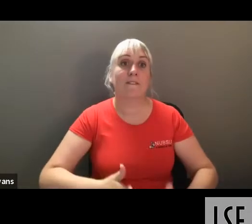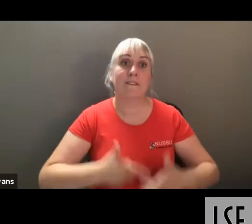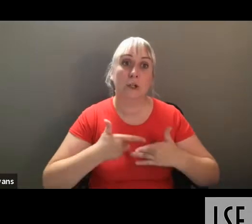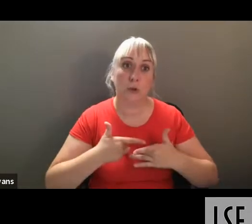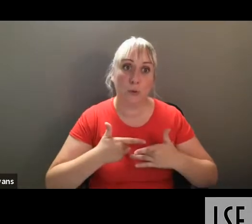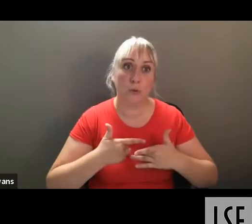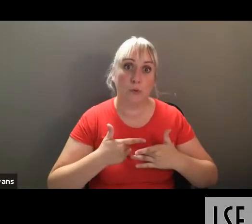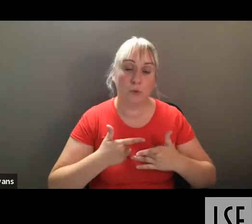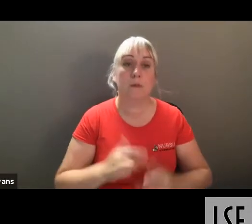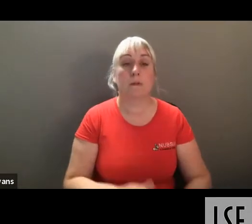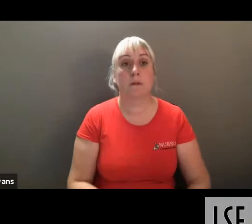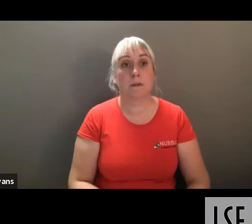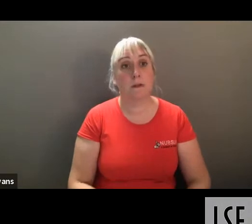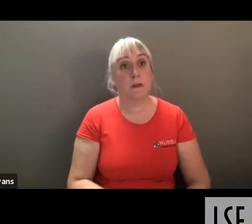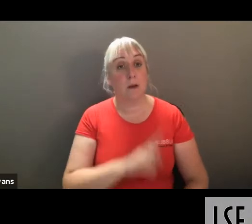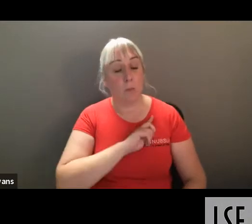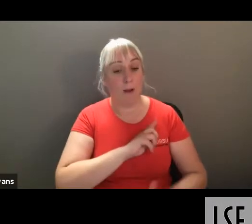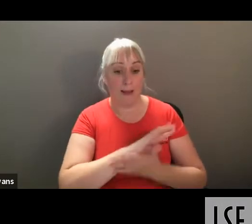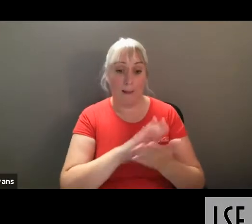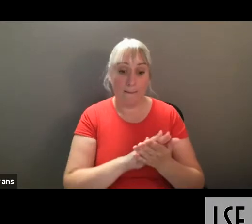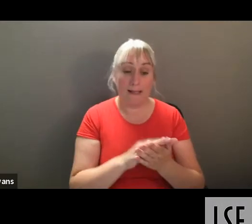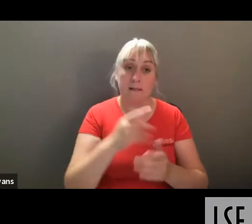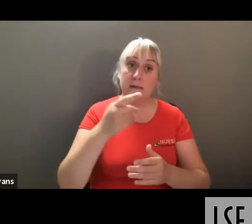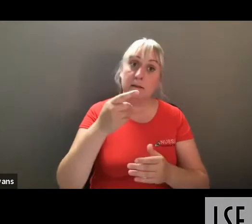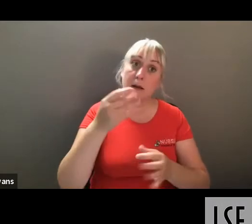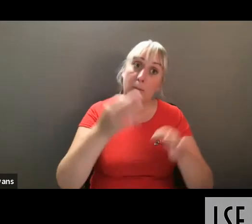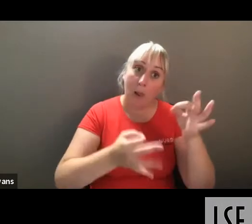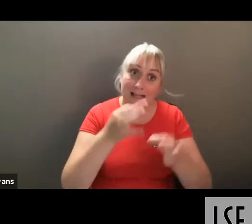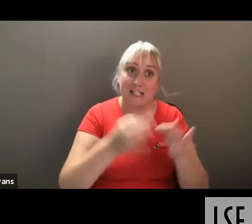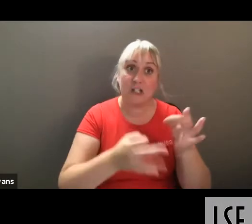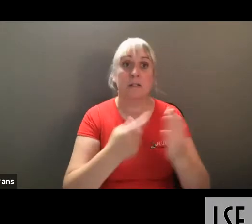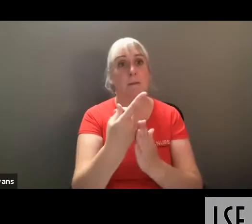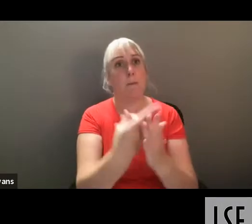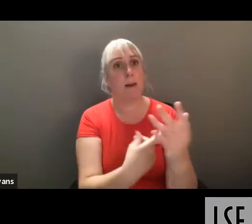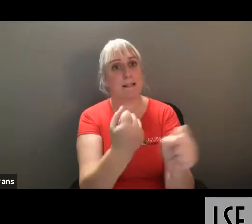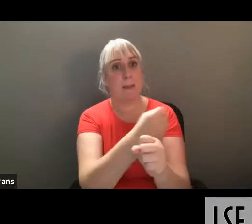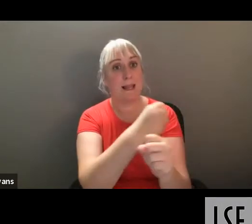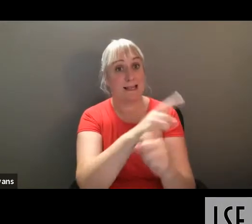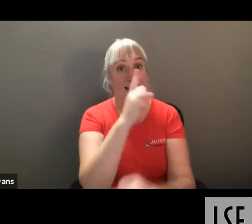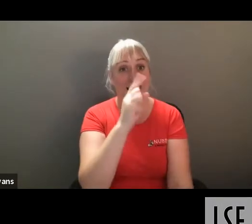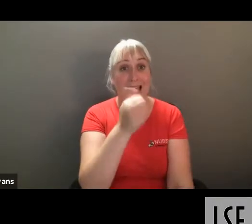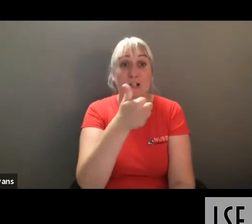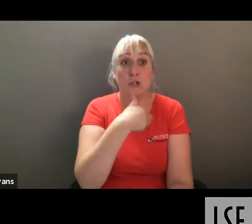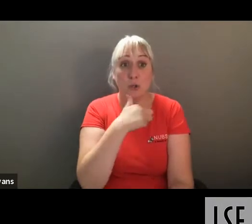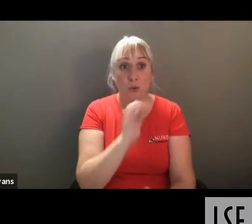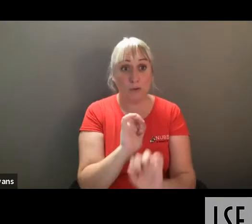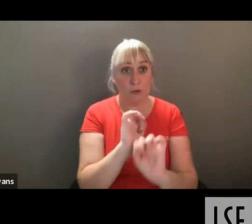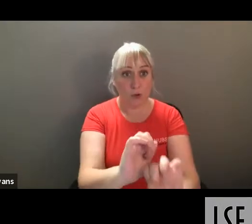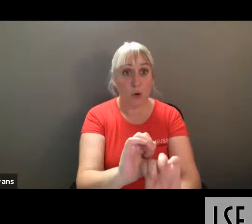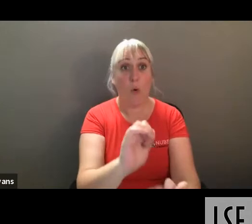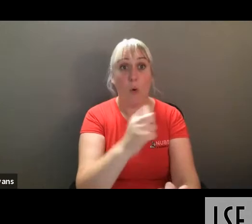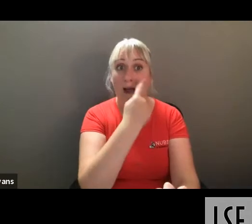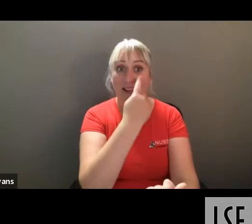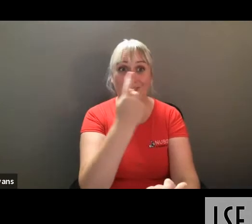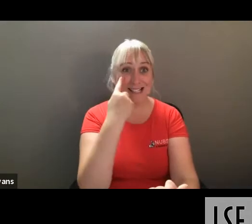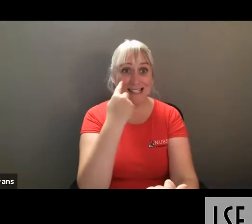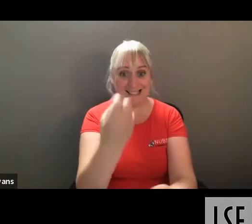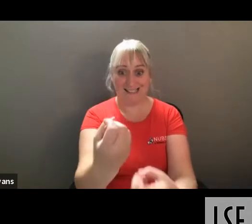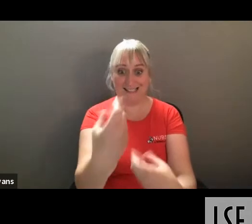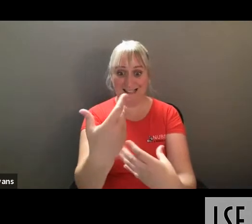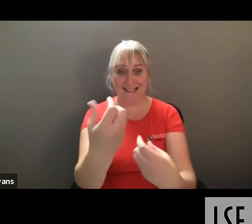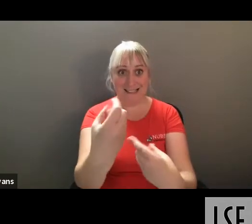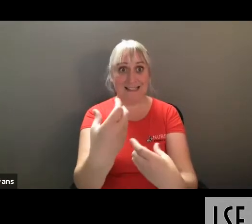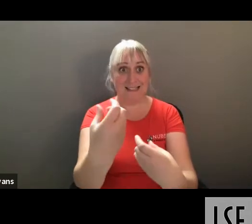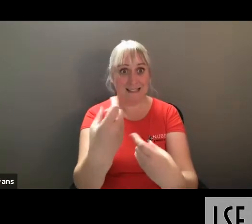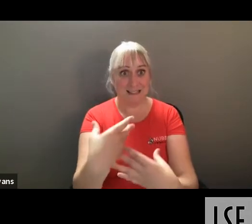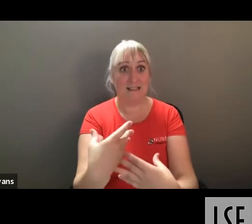it will be there for politicians and policymakers to use as a real evidence base of what users of